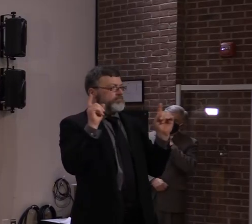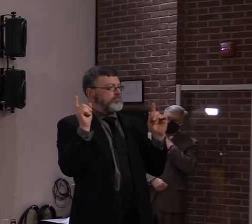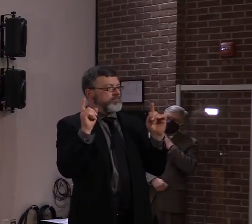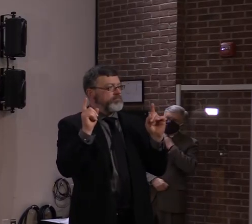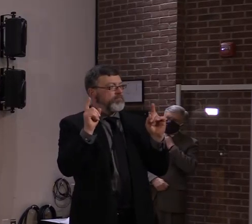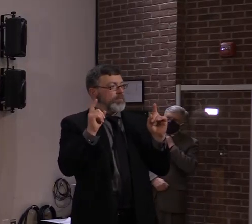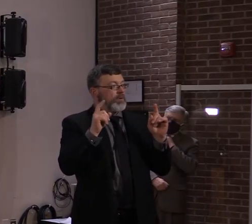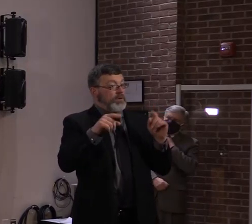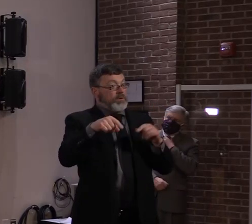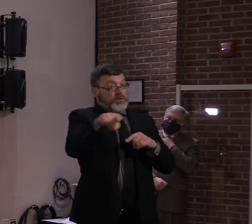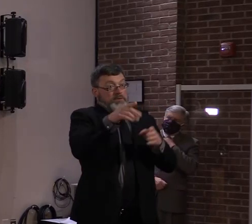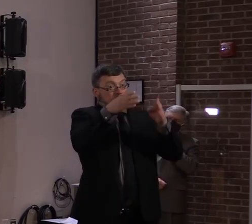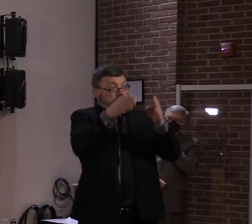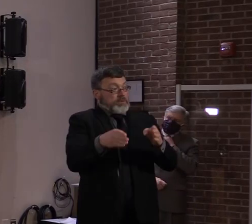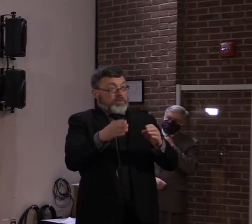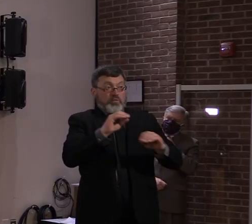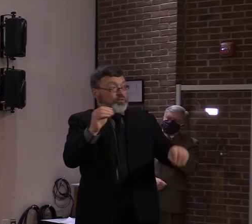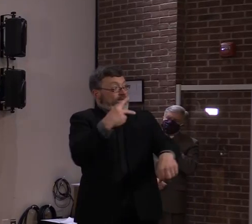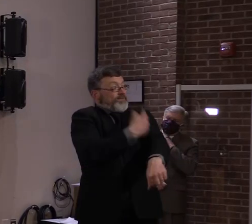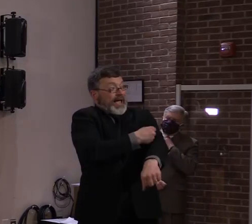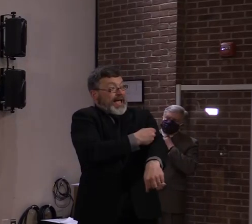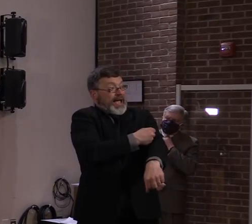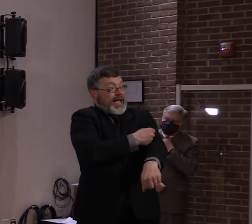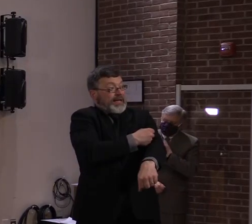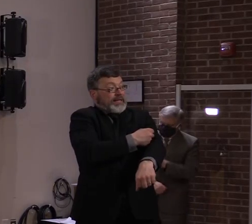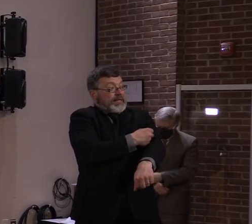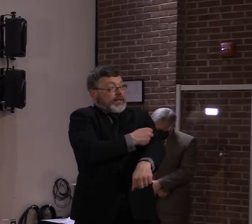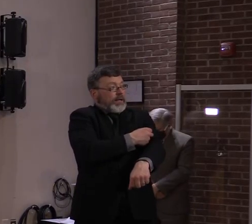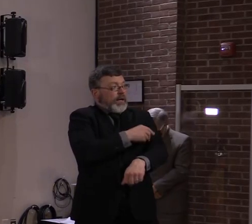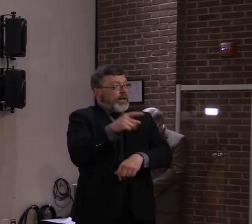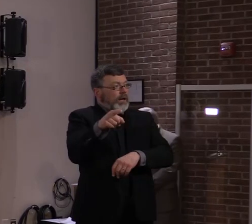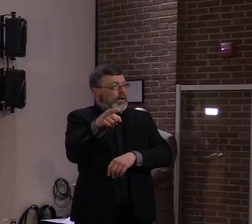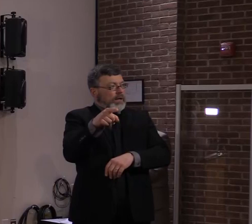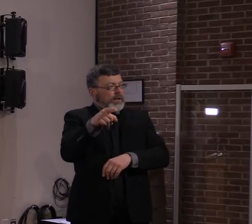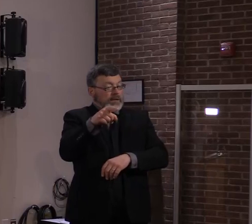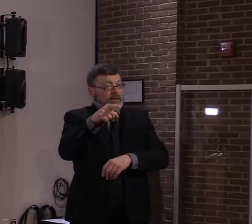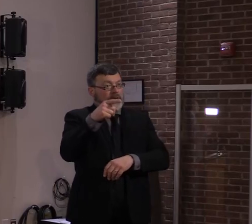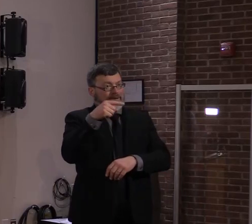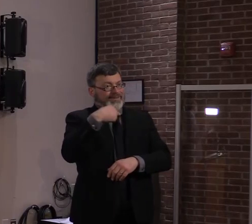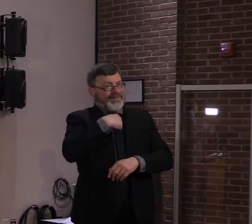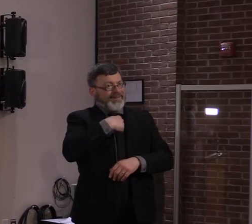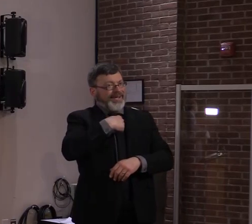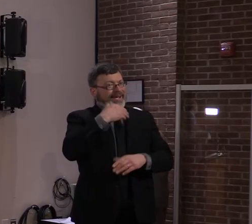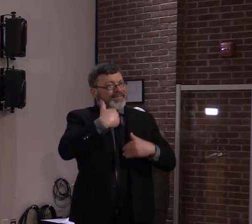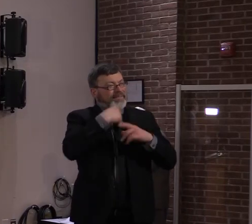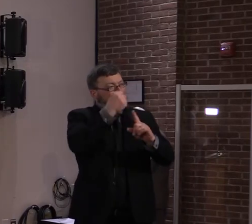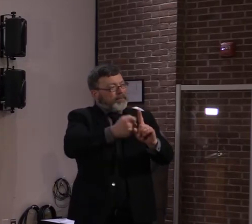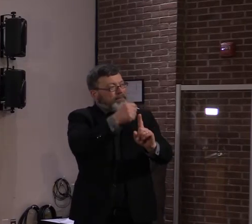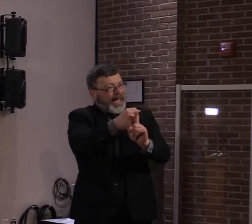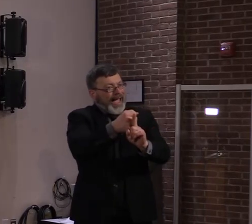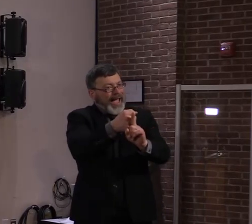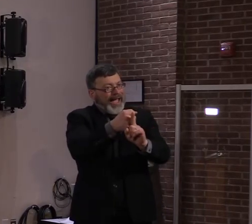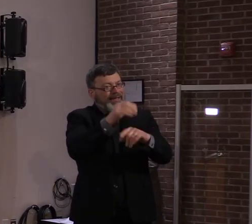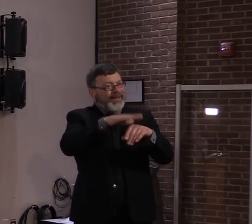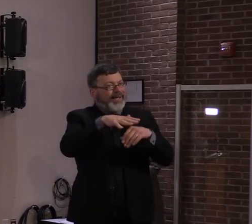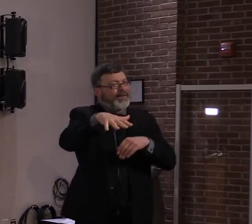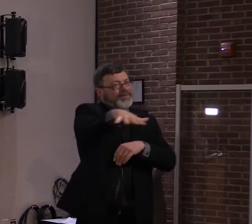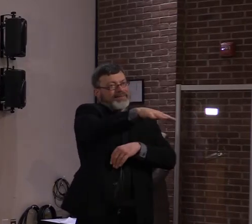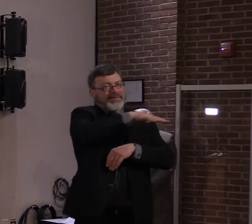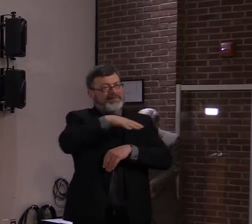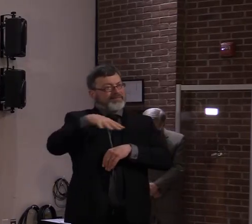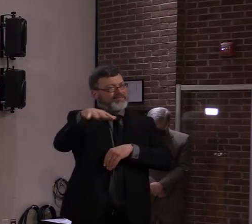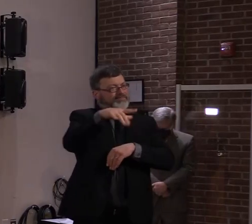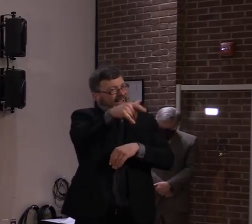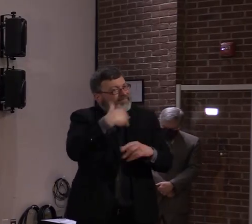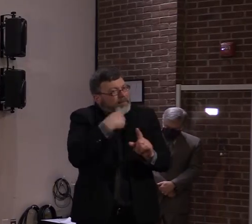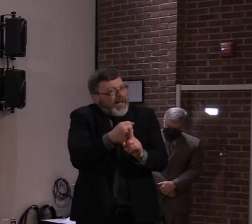have sufficient levels of vaccine coming in on allocations to give it to every healthcare provider in the state